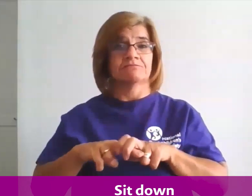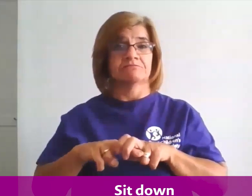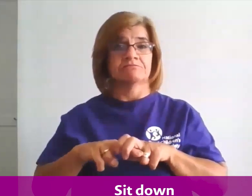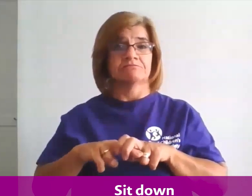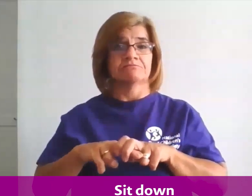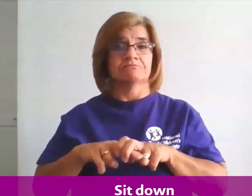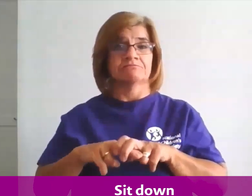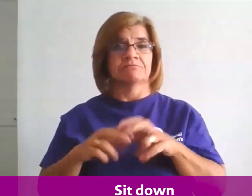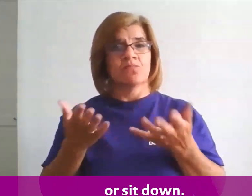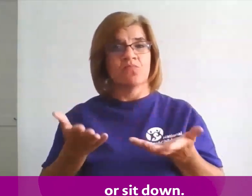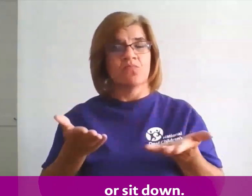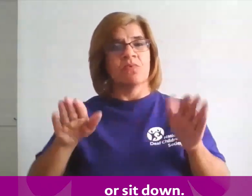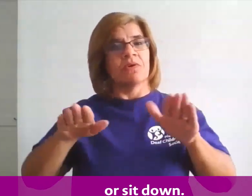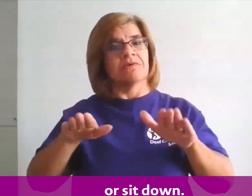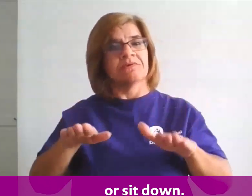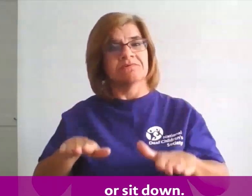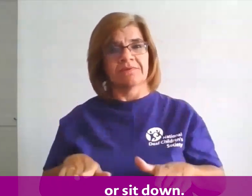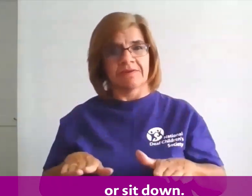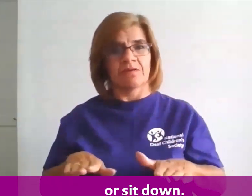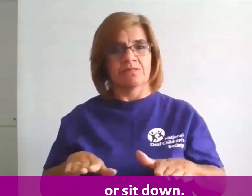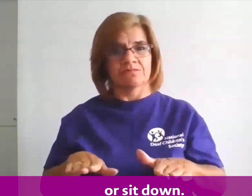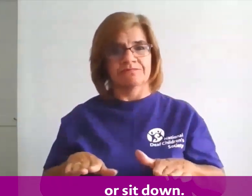Sit down or sit down.